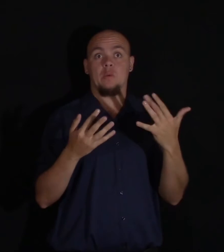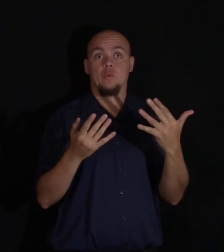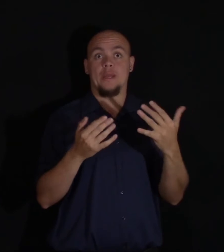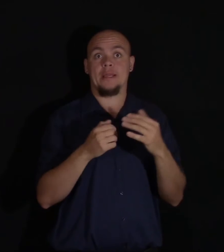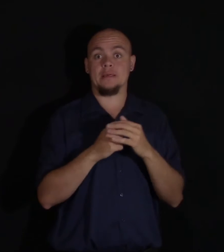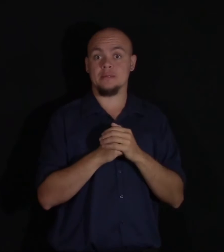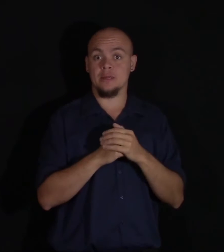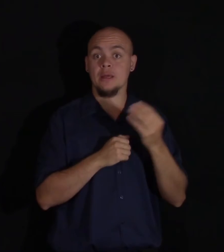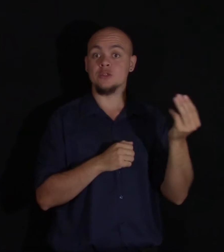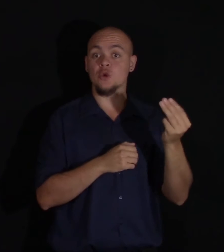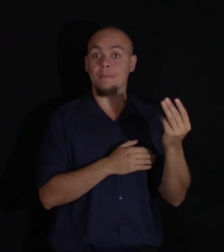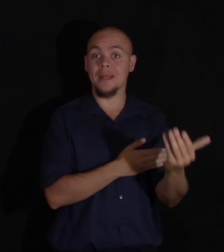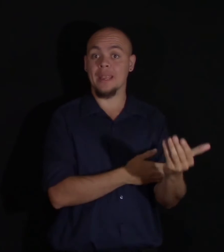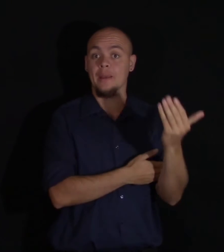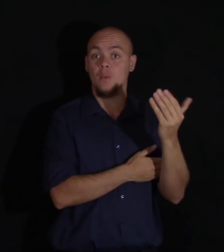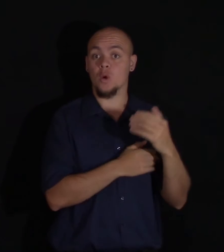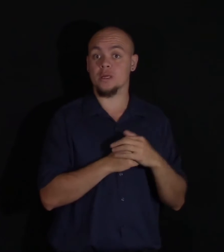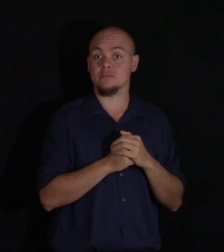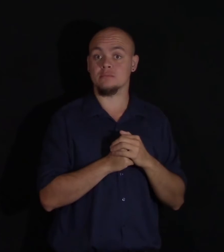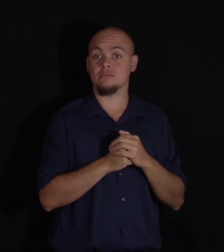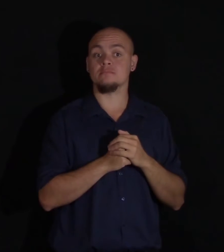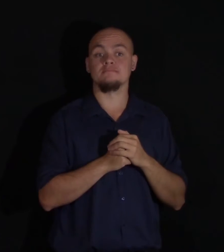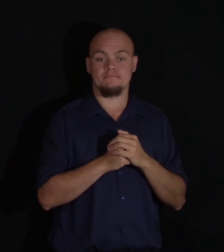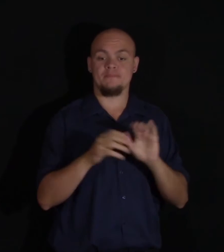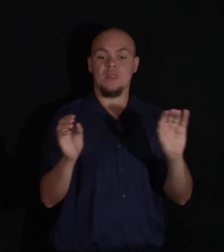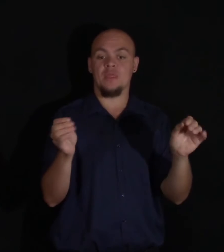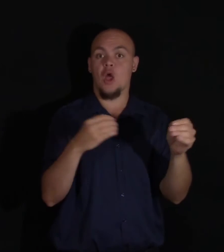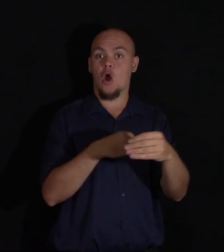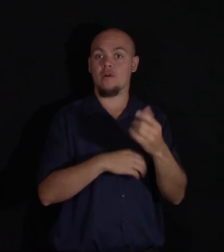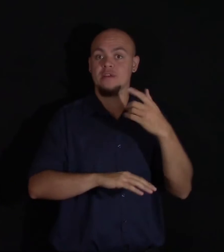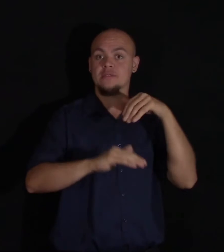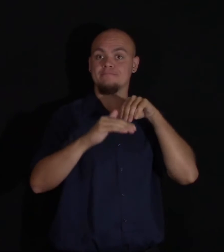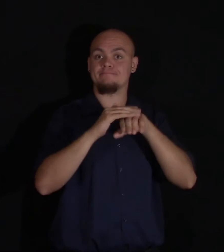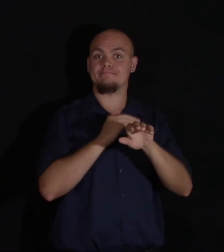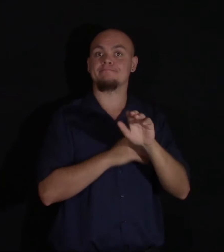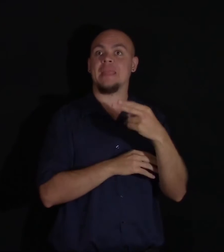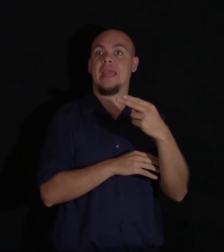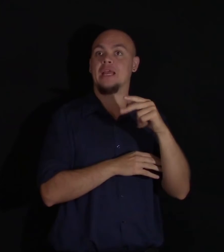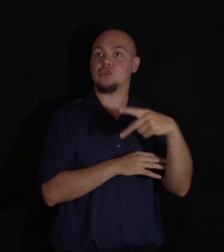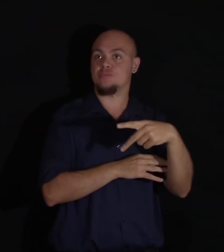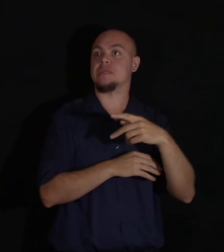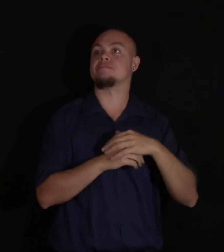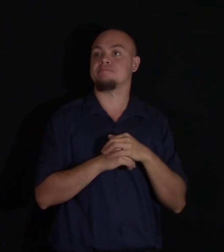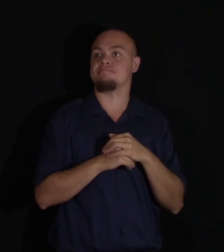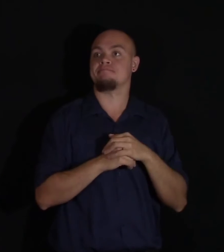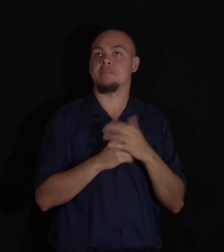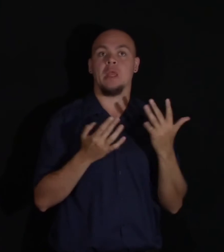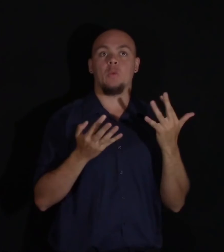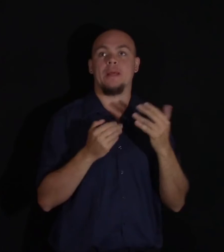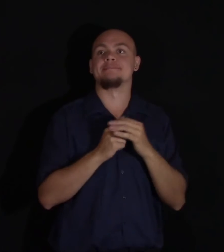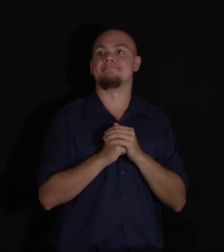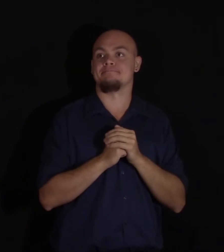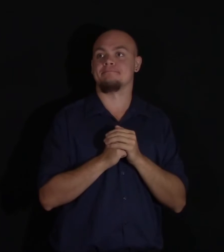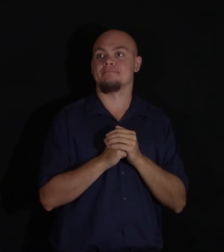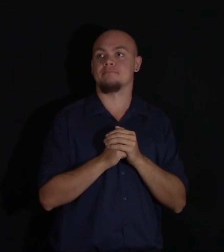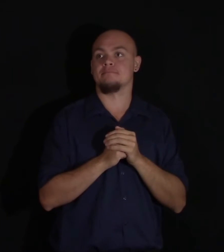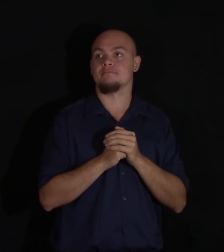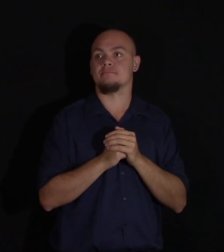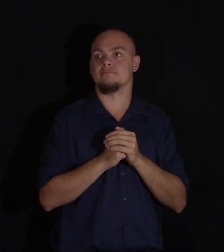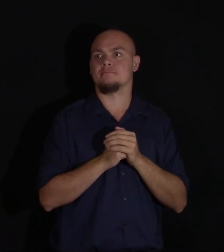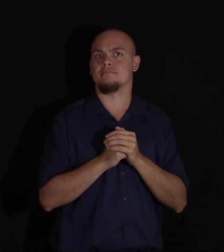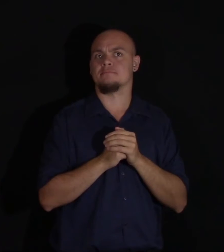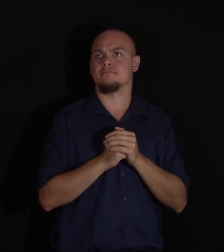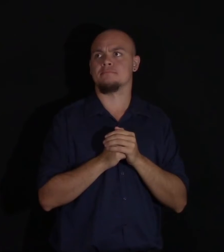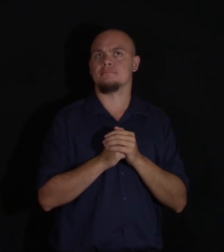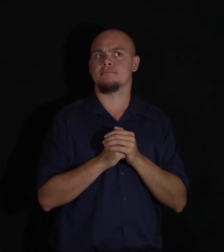So Monday morning, I go into the offices at HP and wait. It didn't take me long